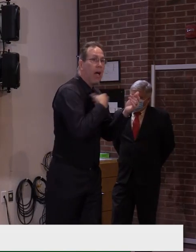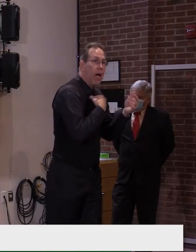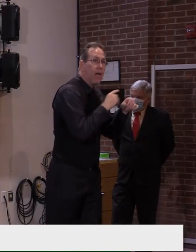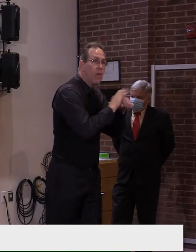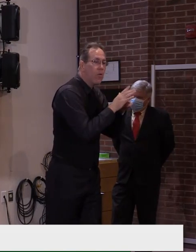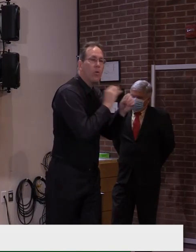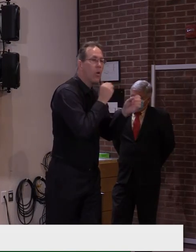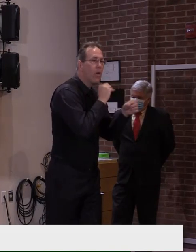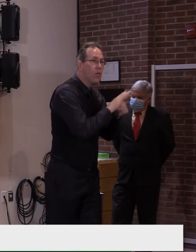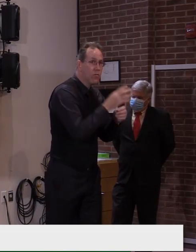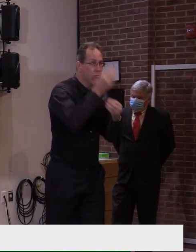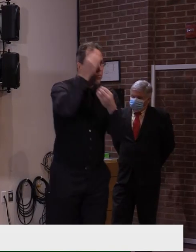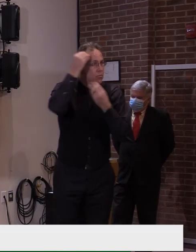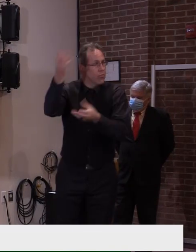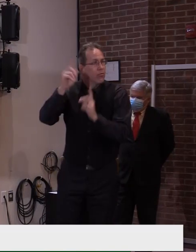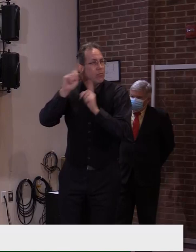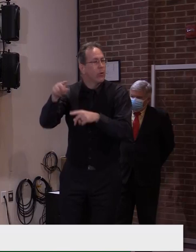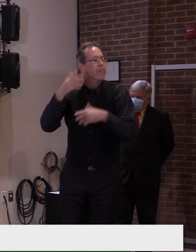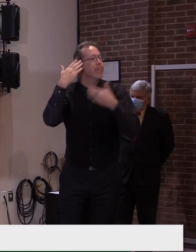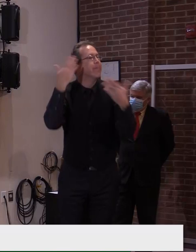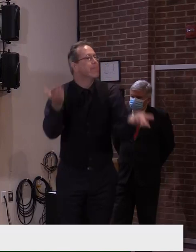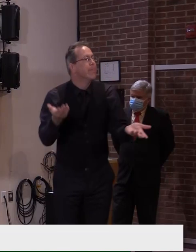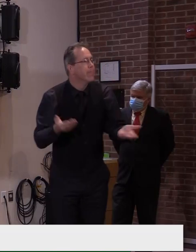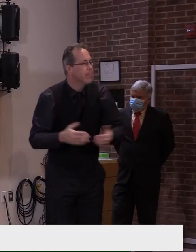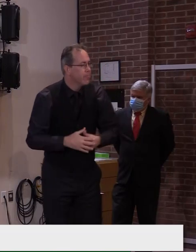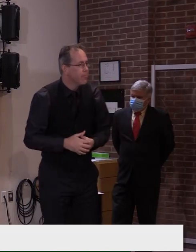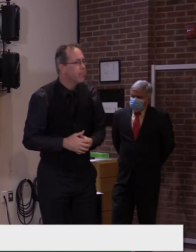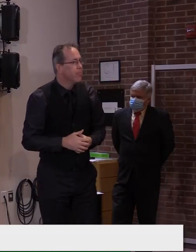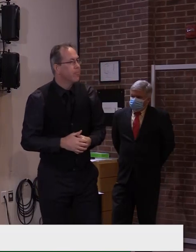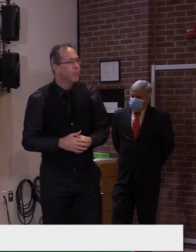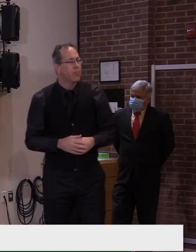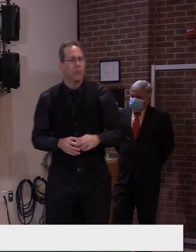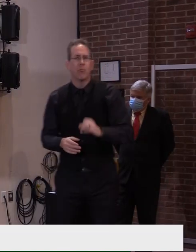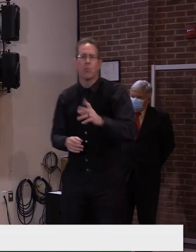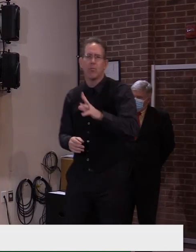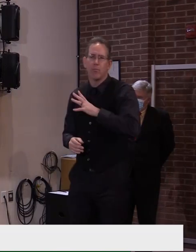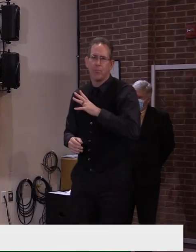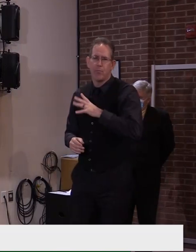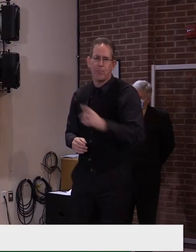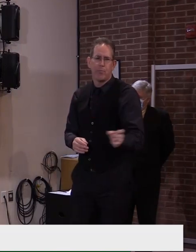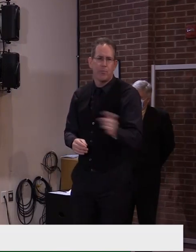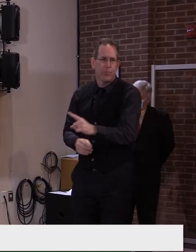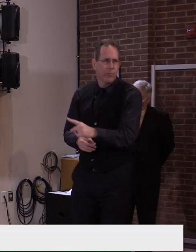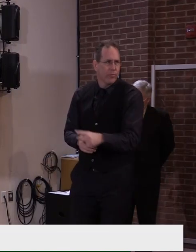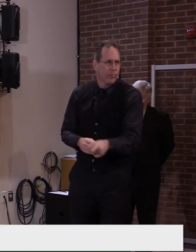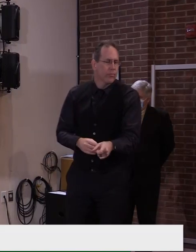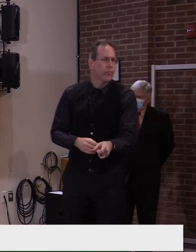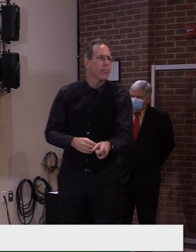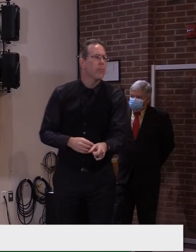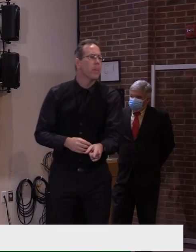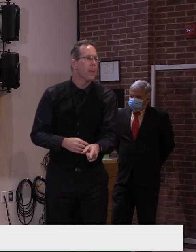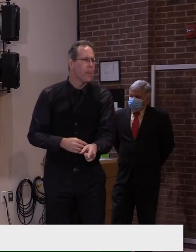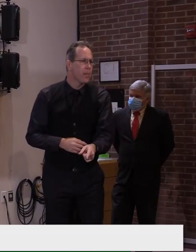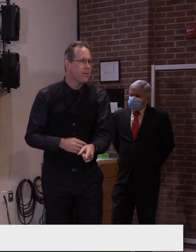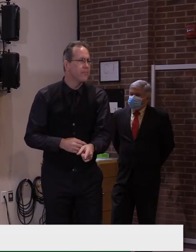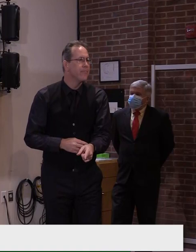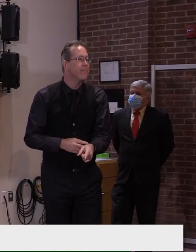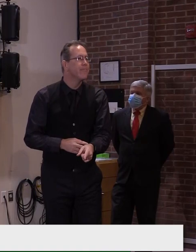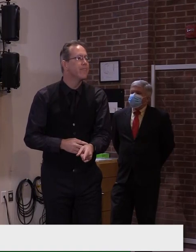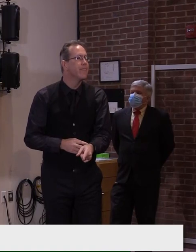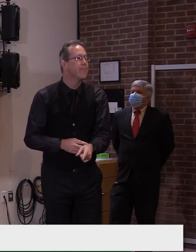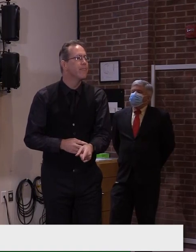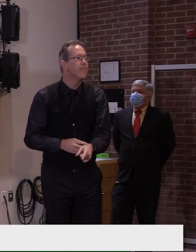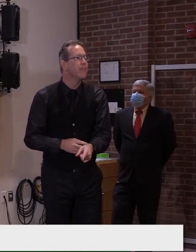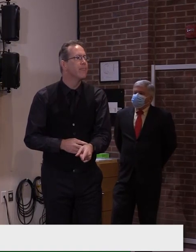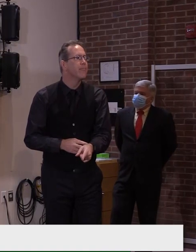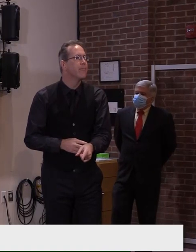this question is for you, Dr. Levine, or for the governor, or for Secretary French. Will schools be following the new CDC guidelines for isolation